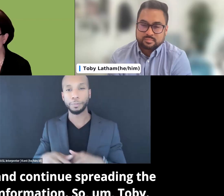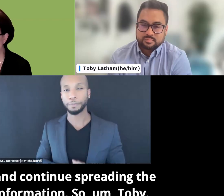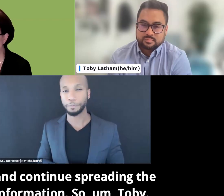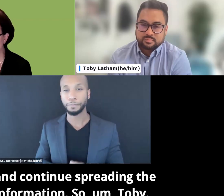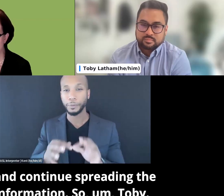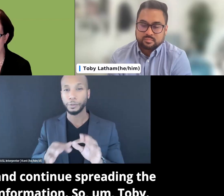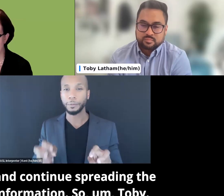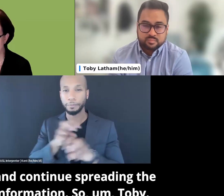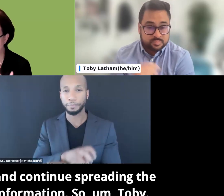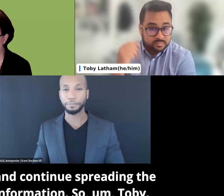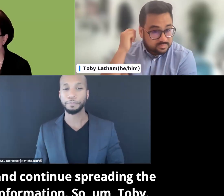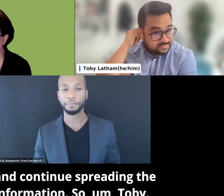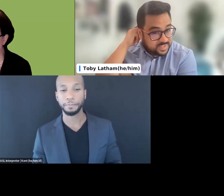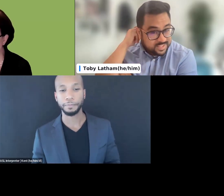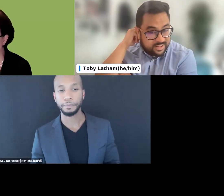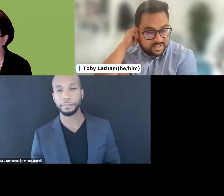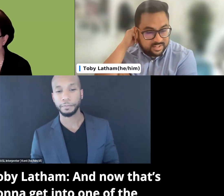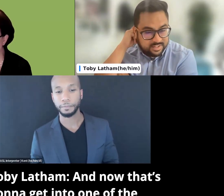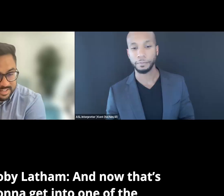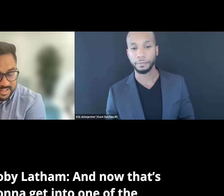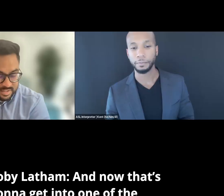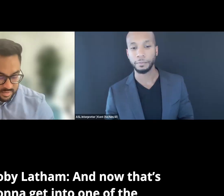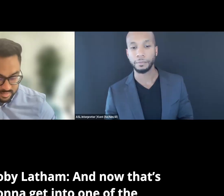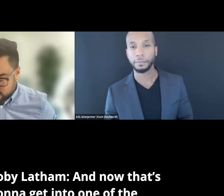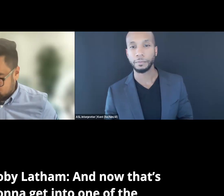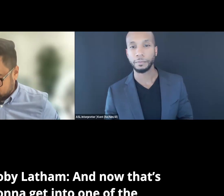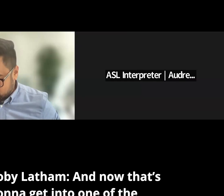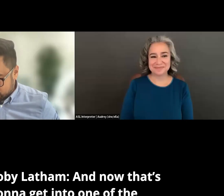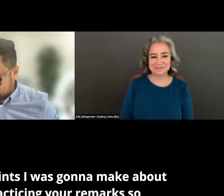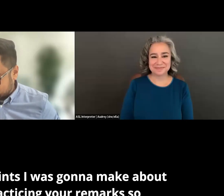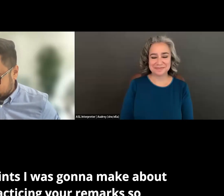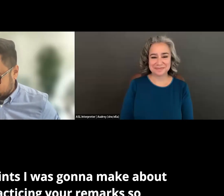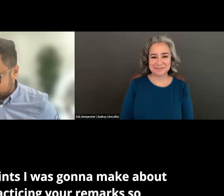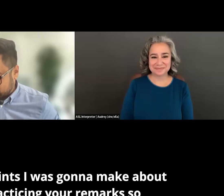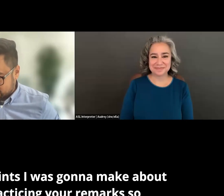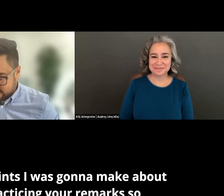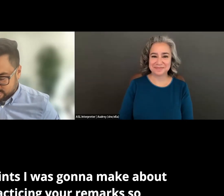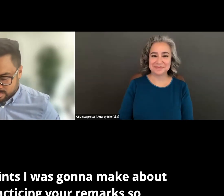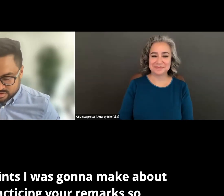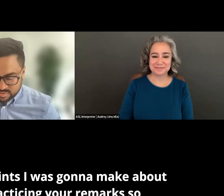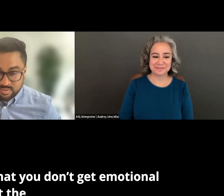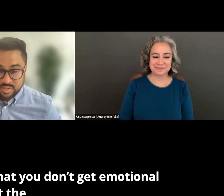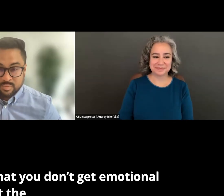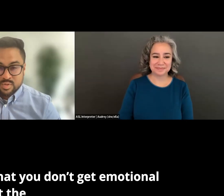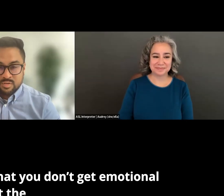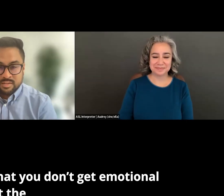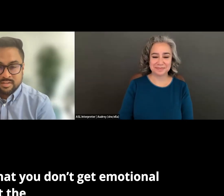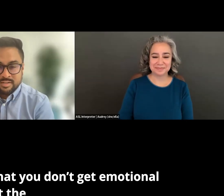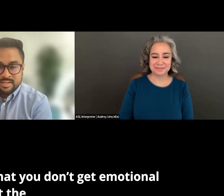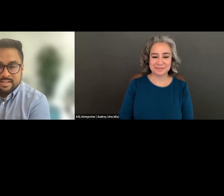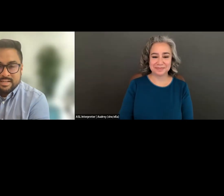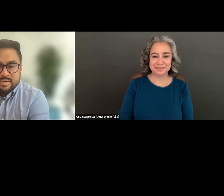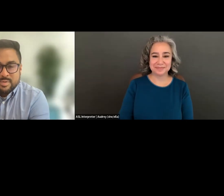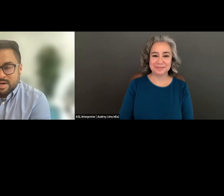the information. So Toby. And now that's going to get into one of the points I was going to make about practicing your remarks so that you don't get emotional